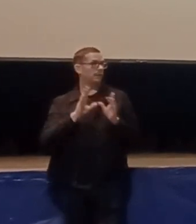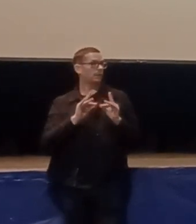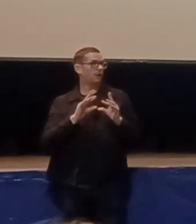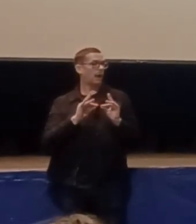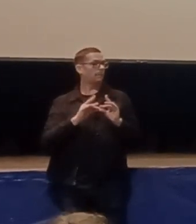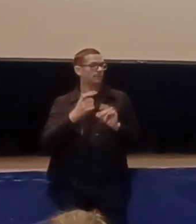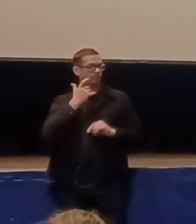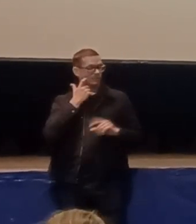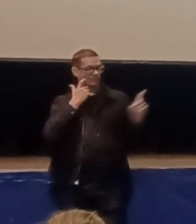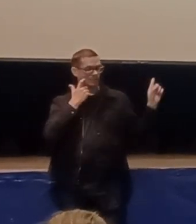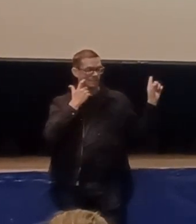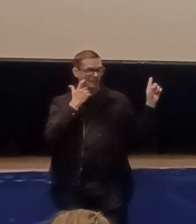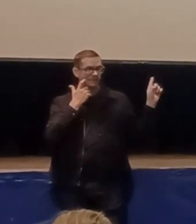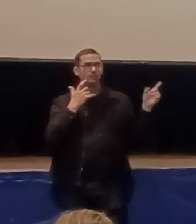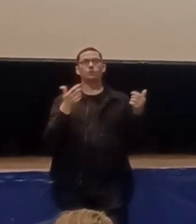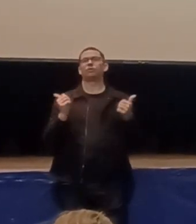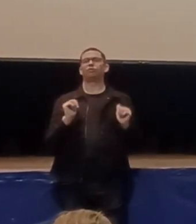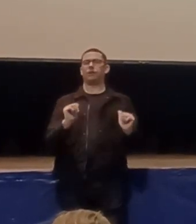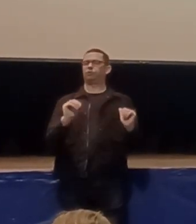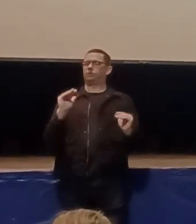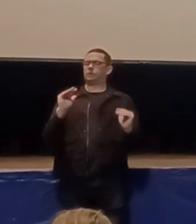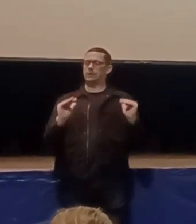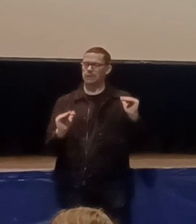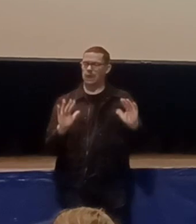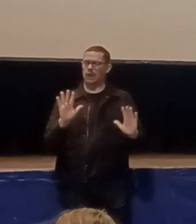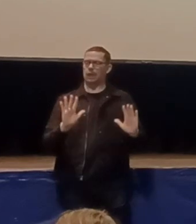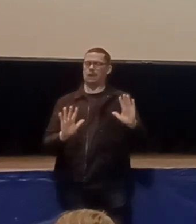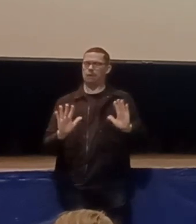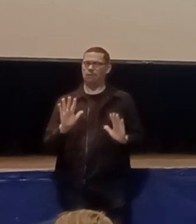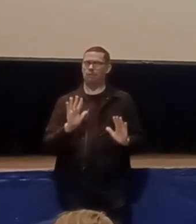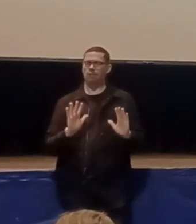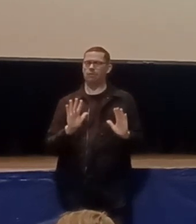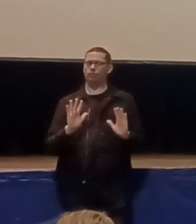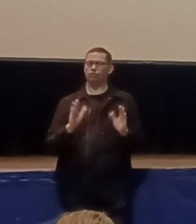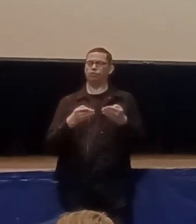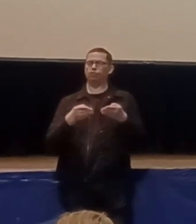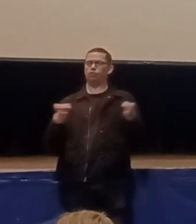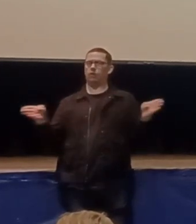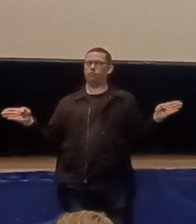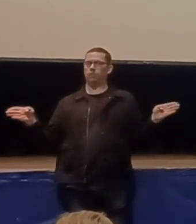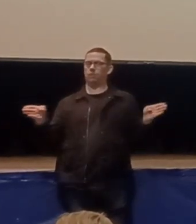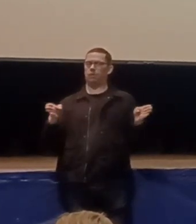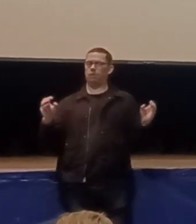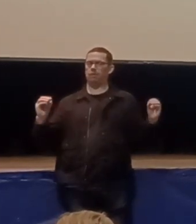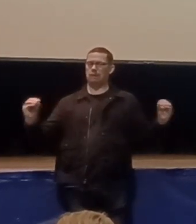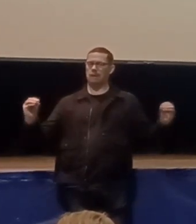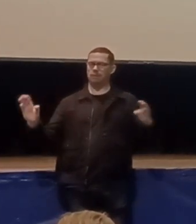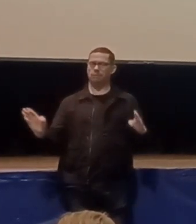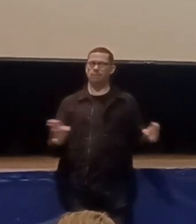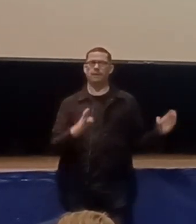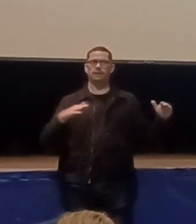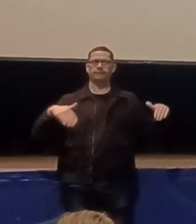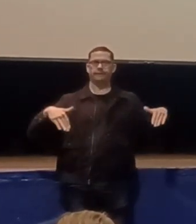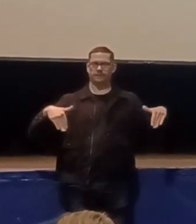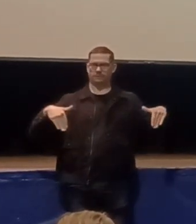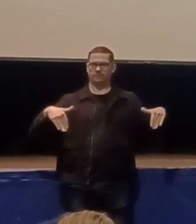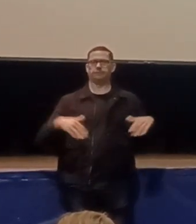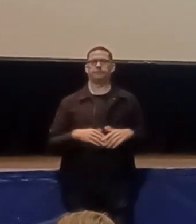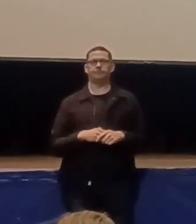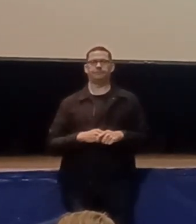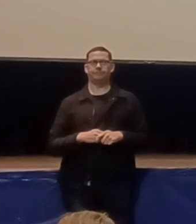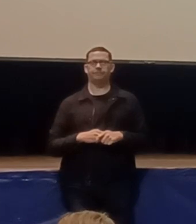with this schematic, we're really trying to strike that balance, general massing, but it still is yet to be designed, and we're